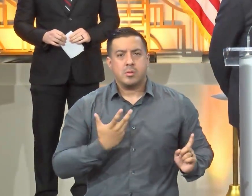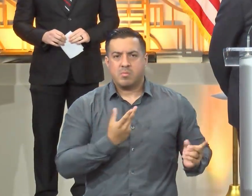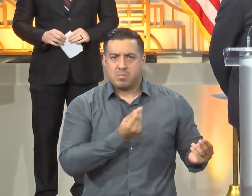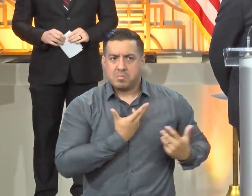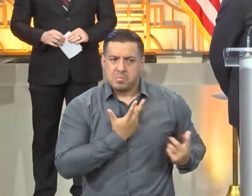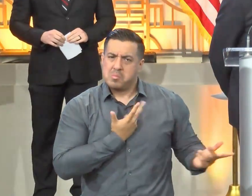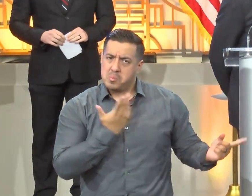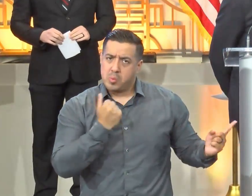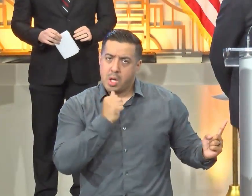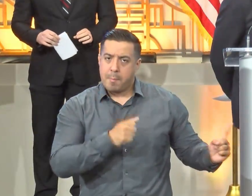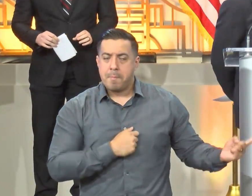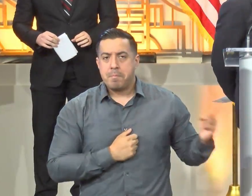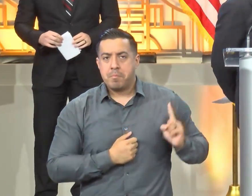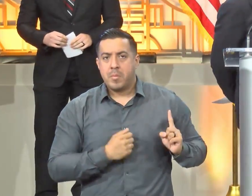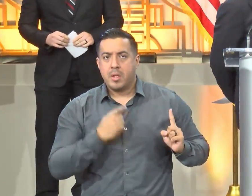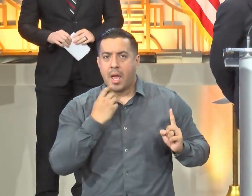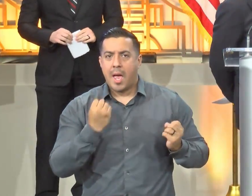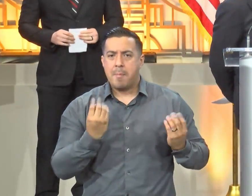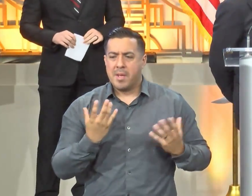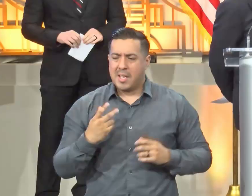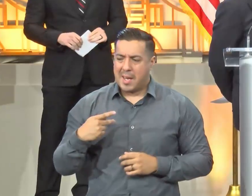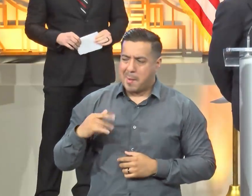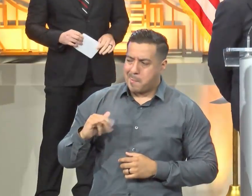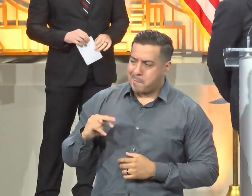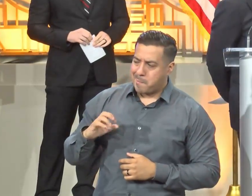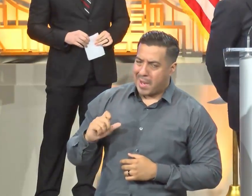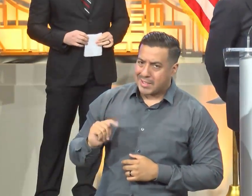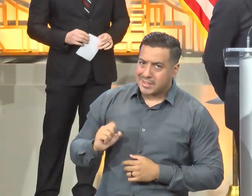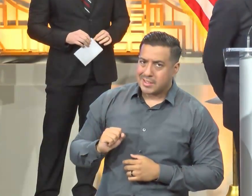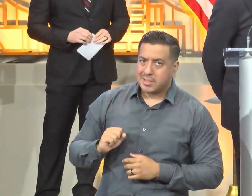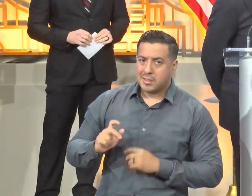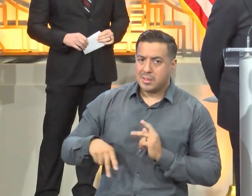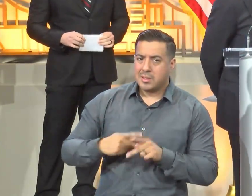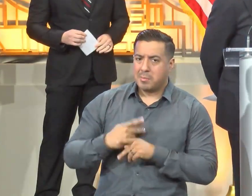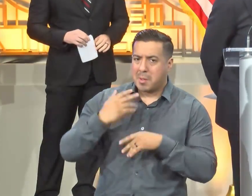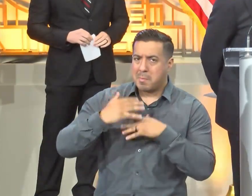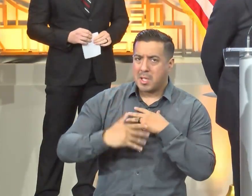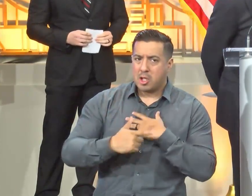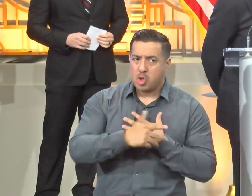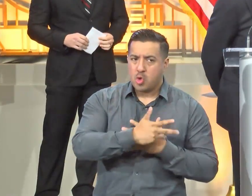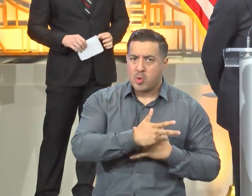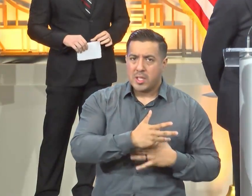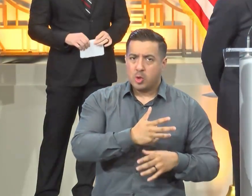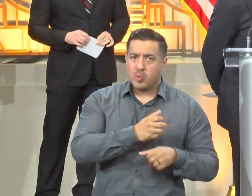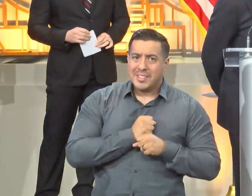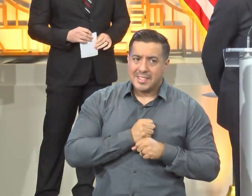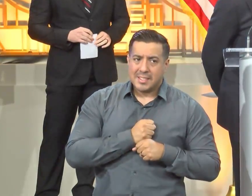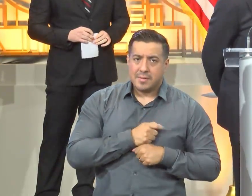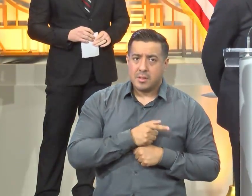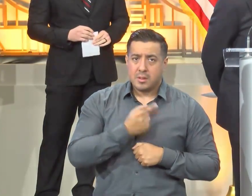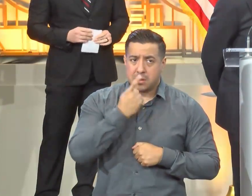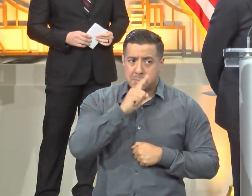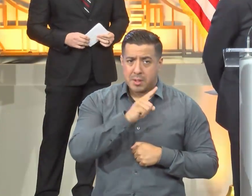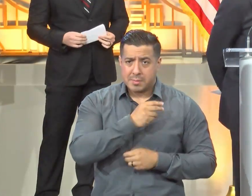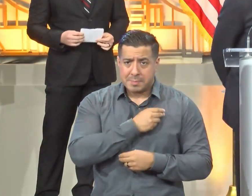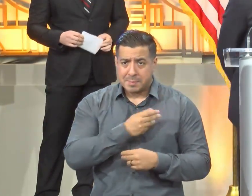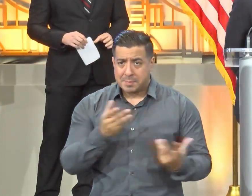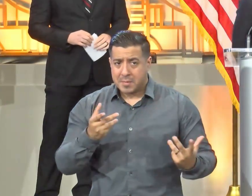many pints of blood, I guess you would say, that you received, if you don't mind